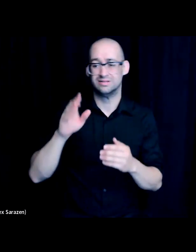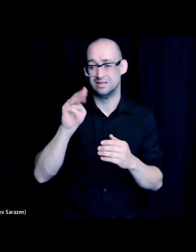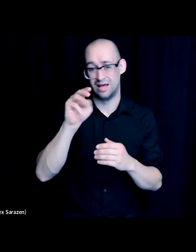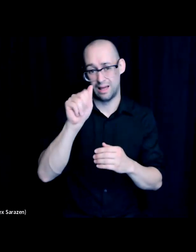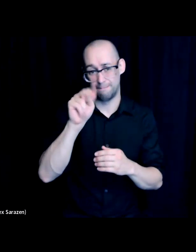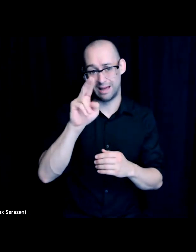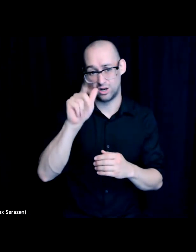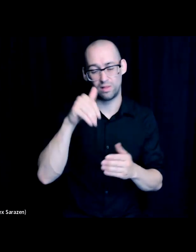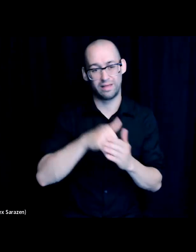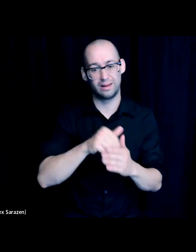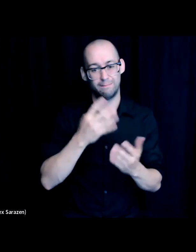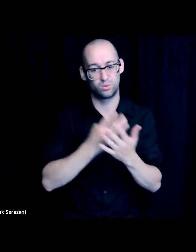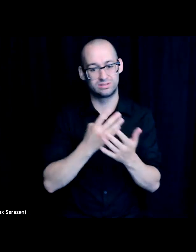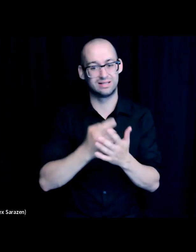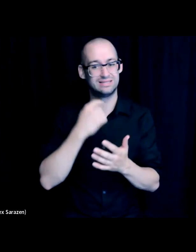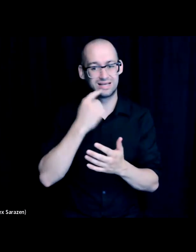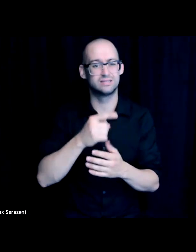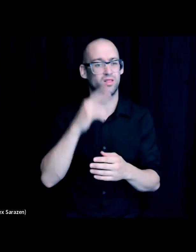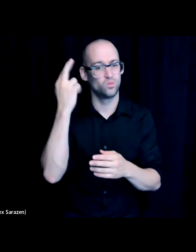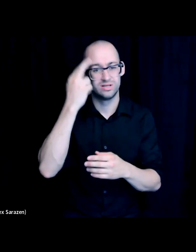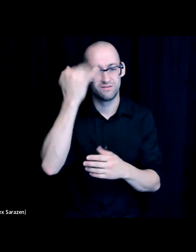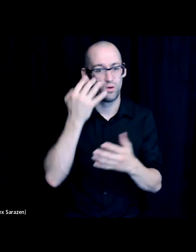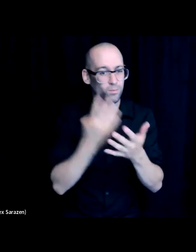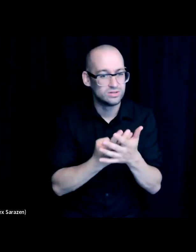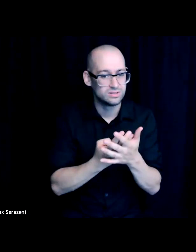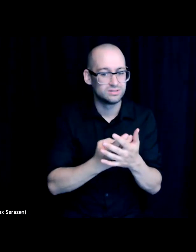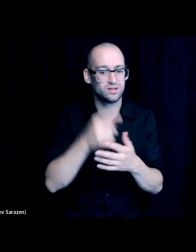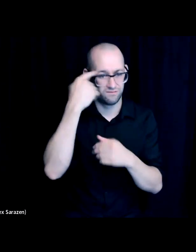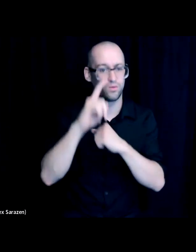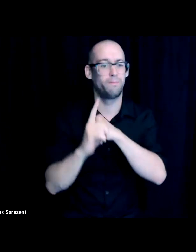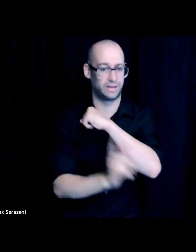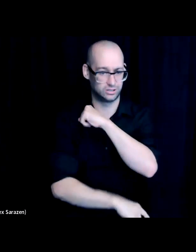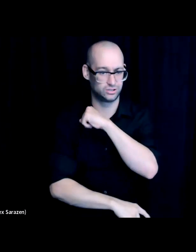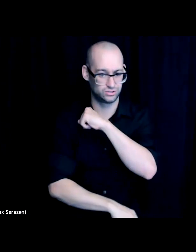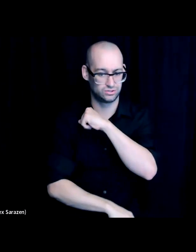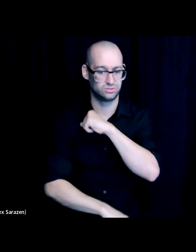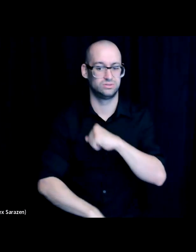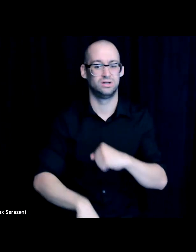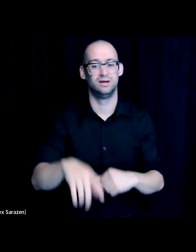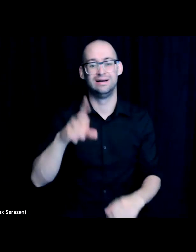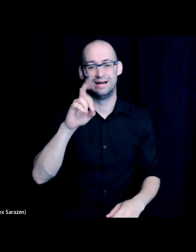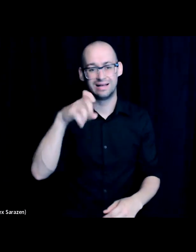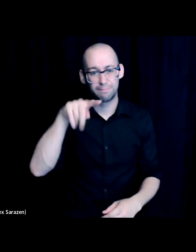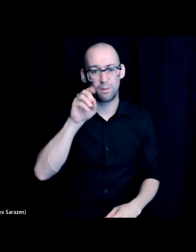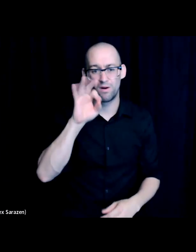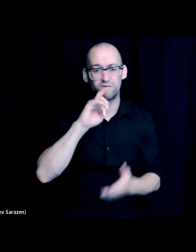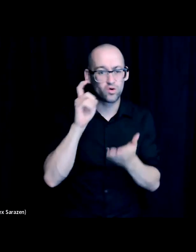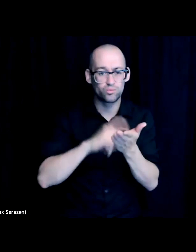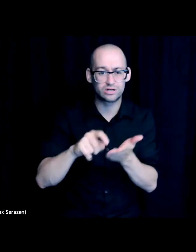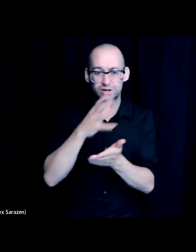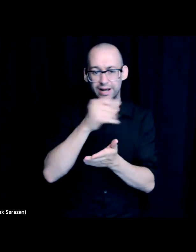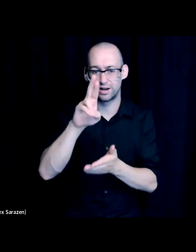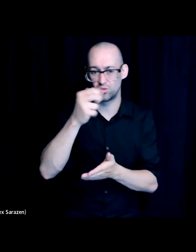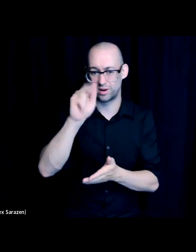the purpose of prison is to punish. Yet the name is California Department of Corrections and Rehabilitation. $14.9 billion a